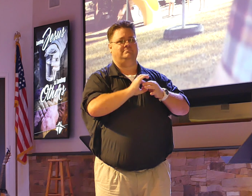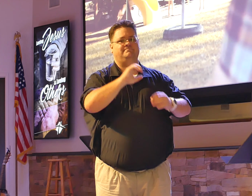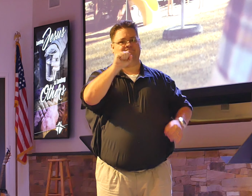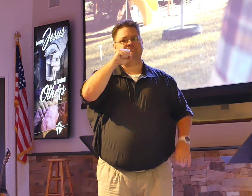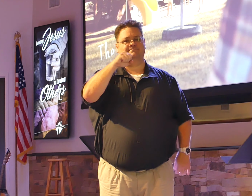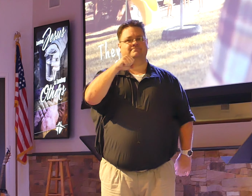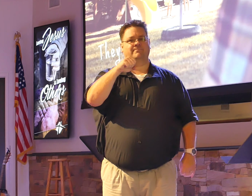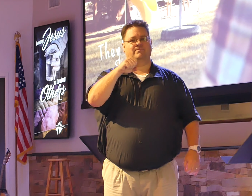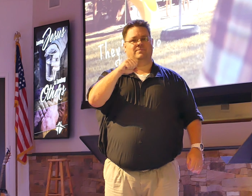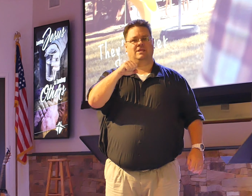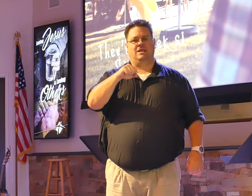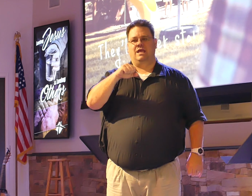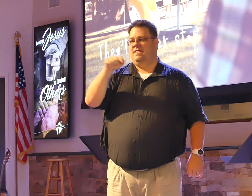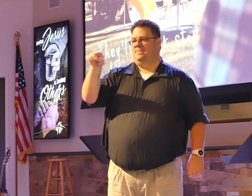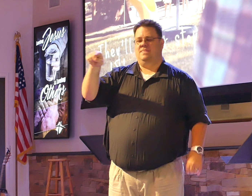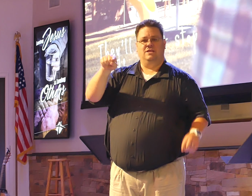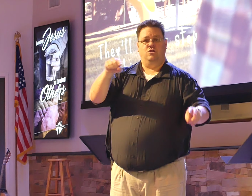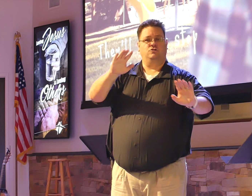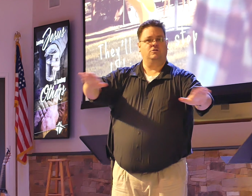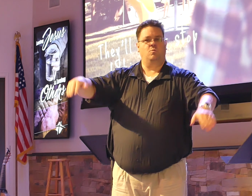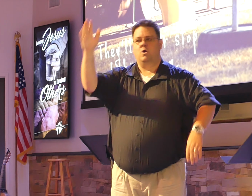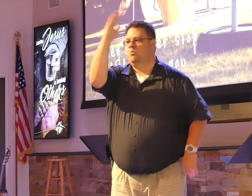They'll never stop looking to you.